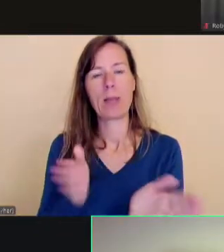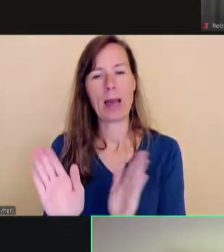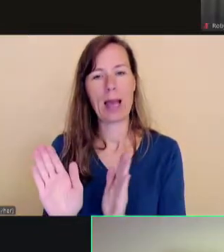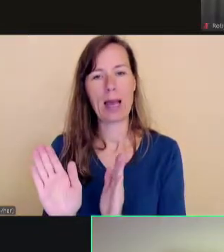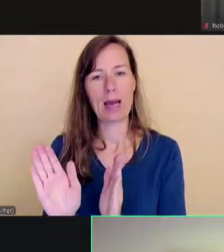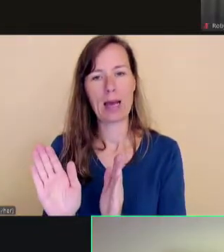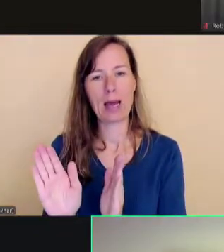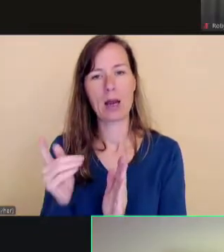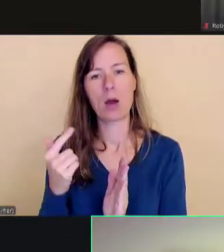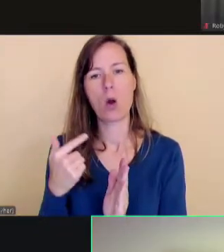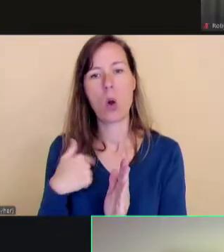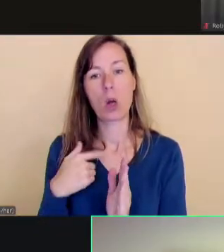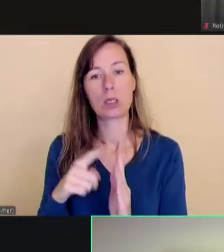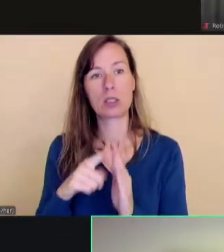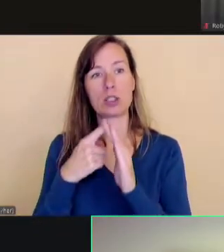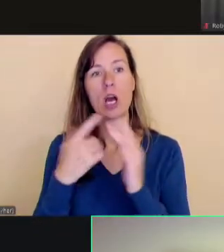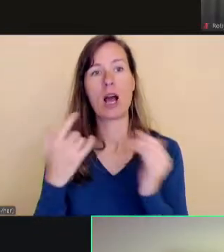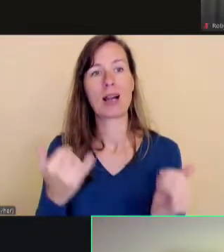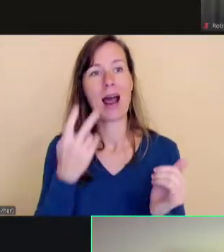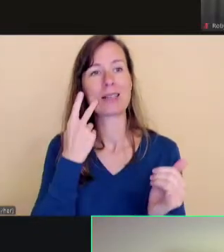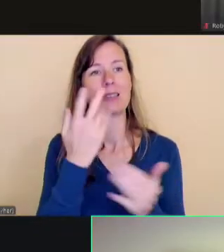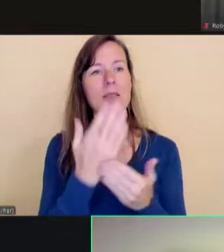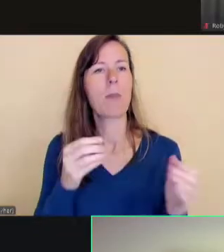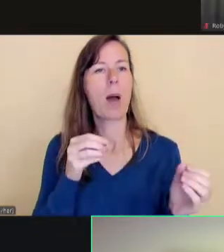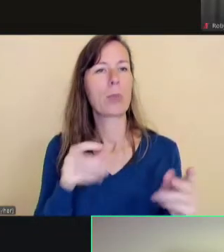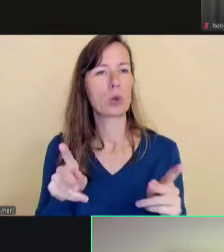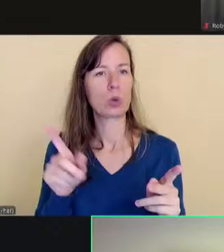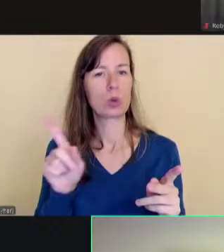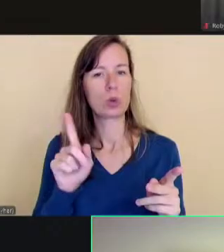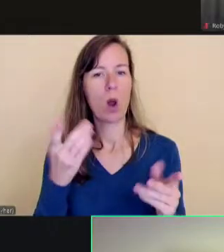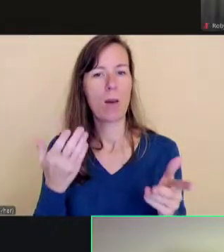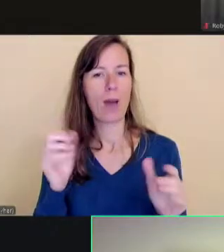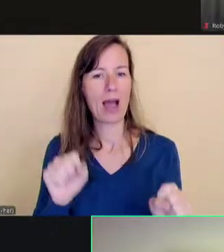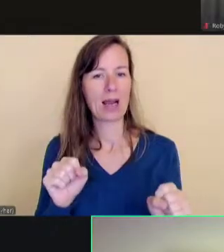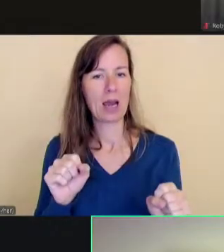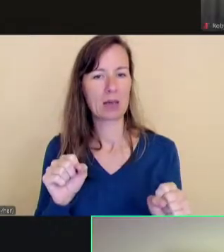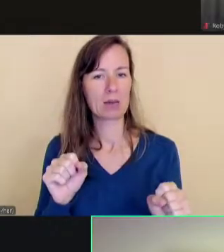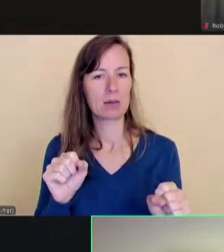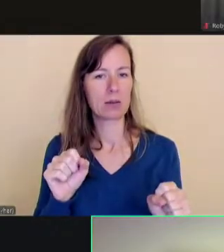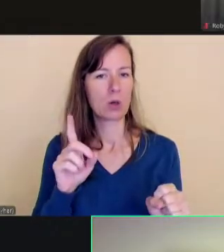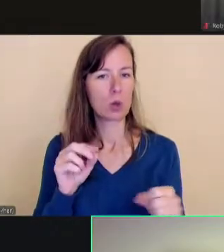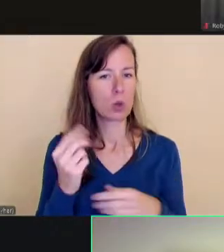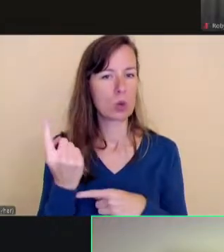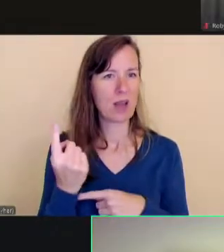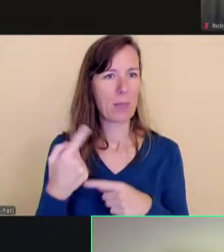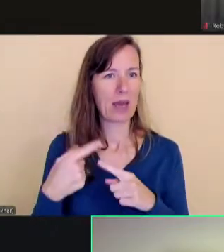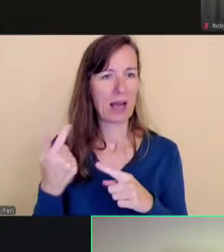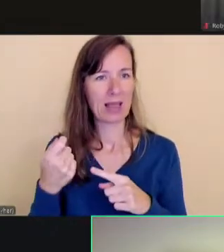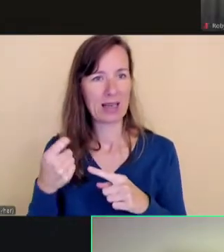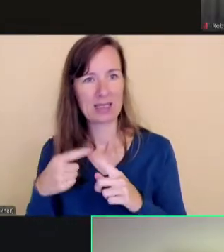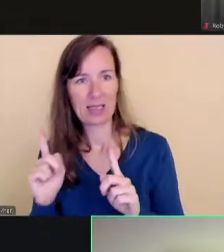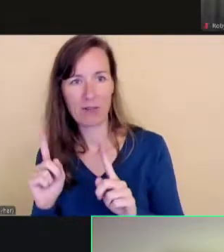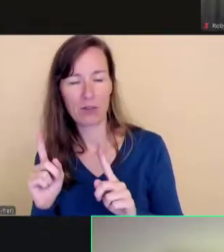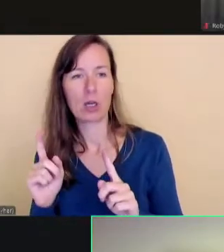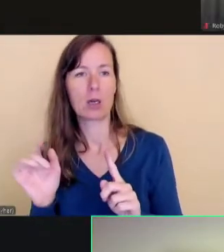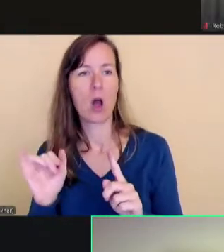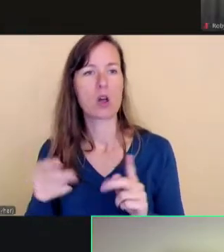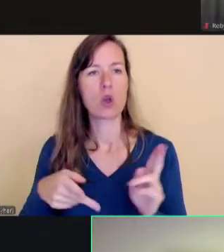we're starting now to see some opportunities where we might be able to do some things a little different, expediting on our own